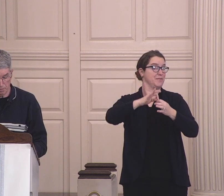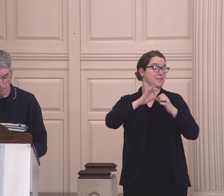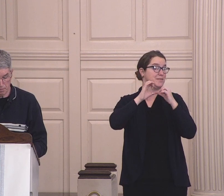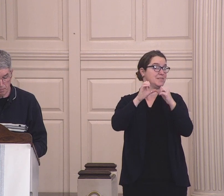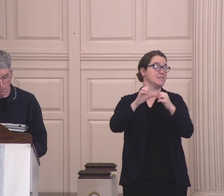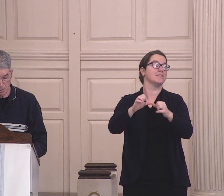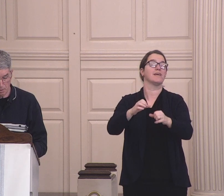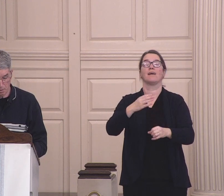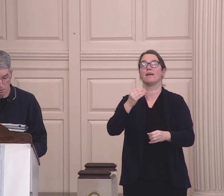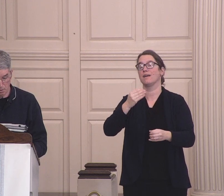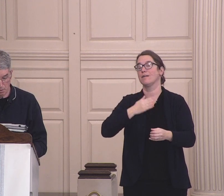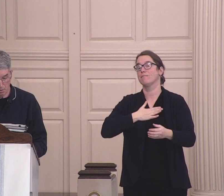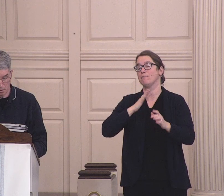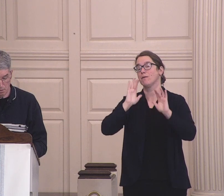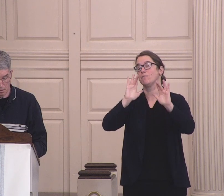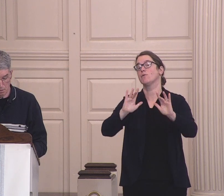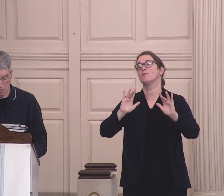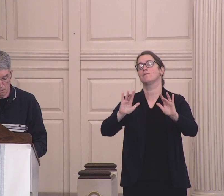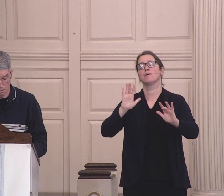him.